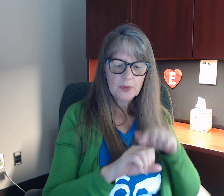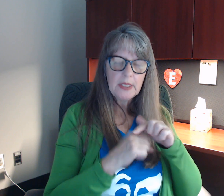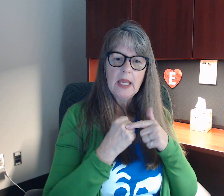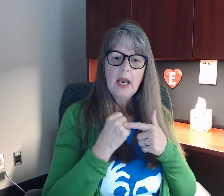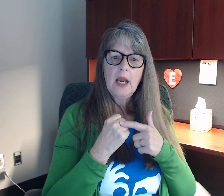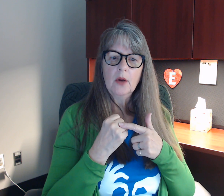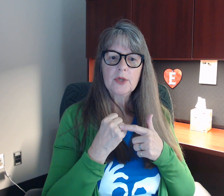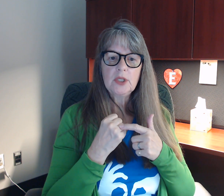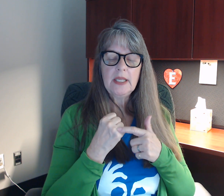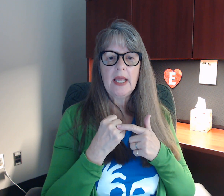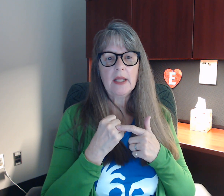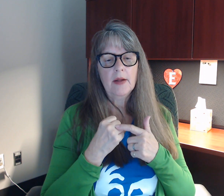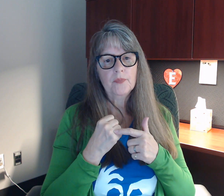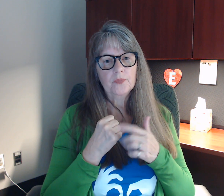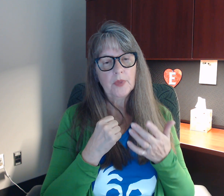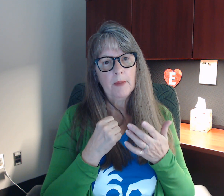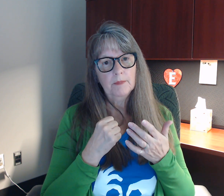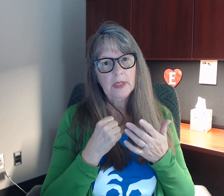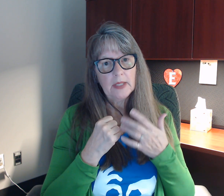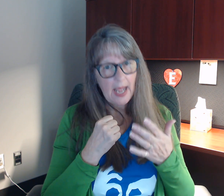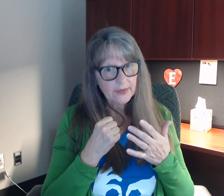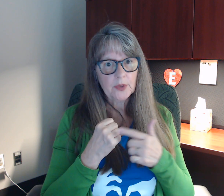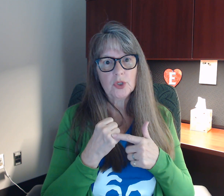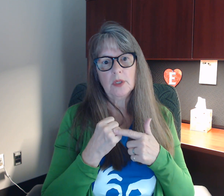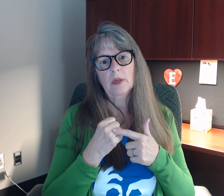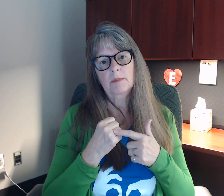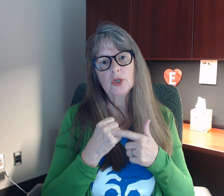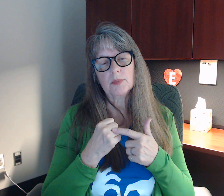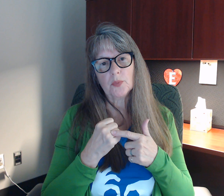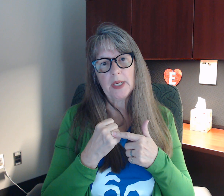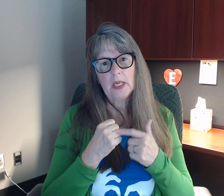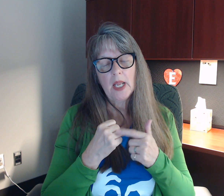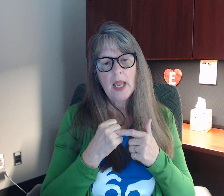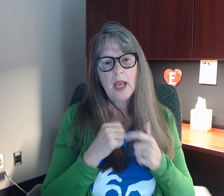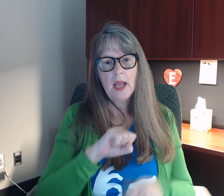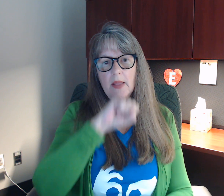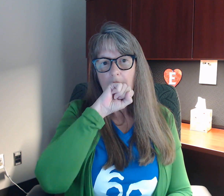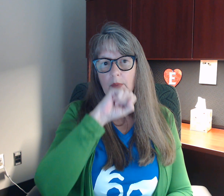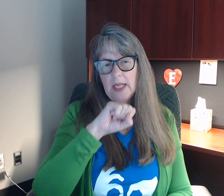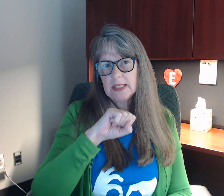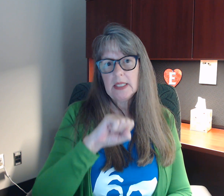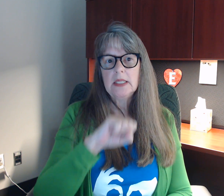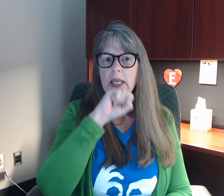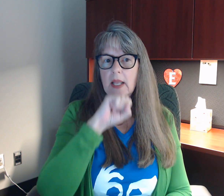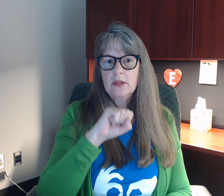really originally like in the Catholic religion, a bishop's ring, and they would kiss it to